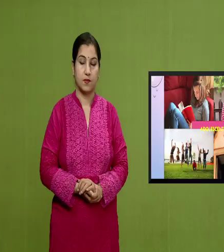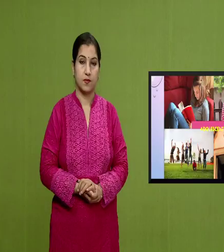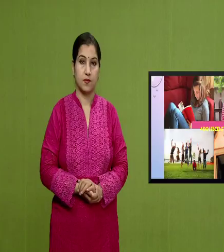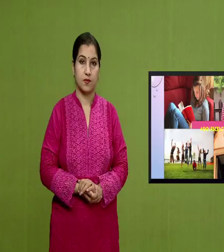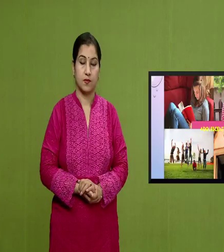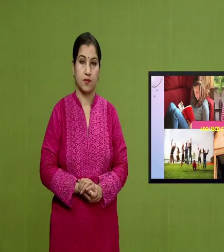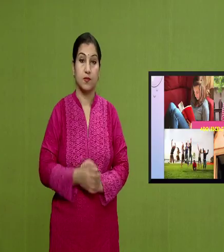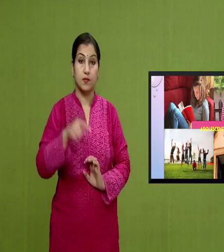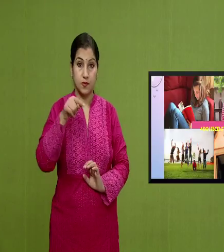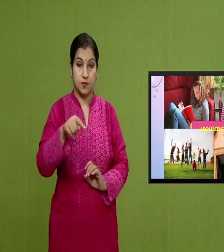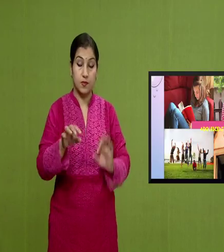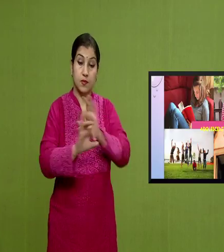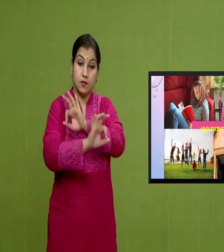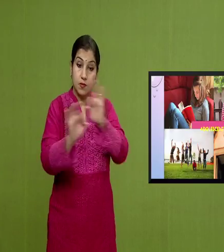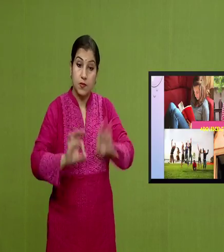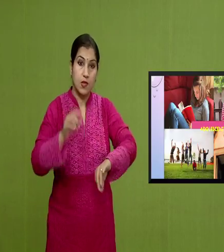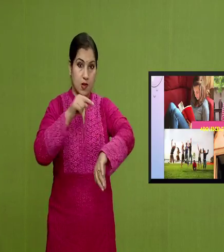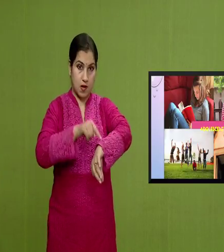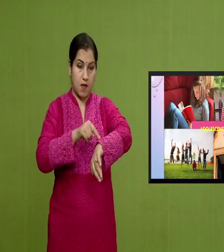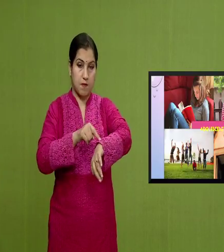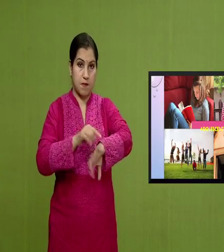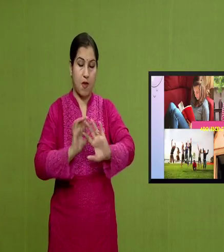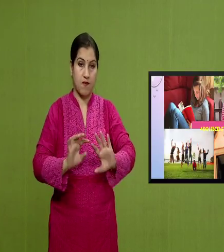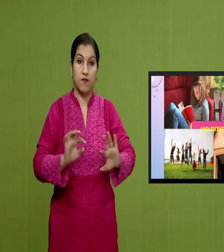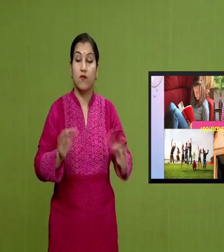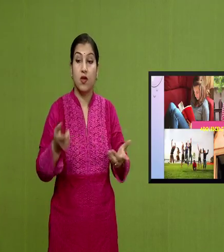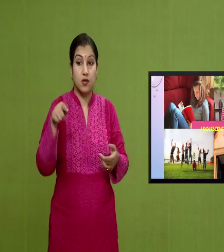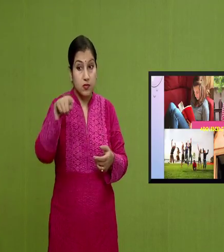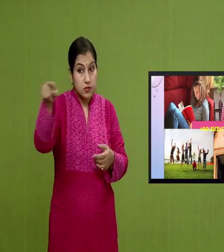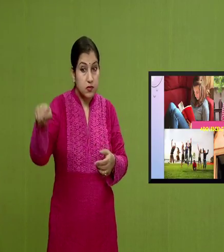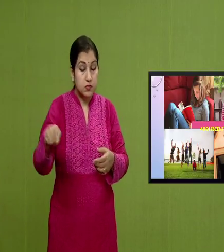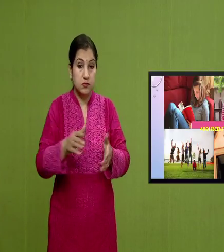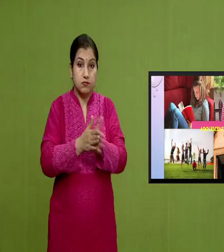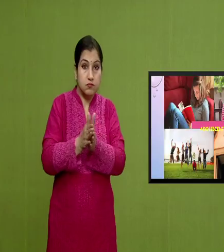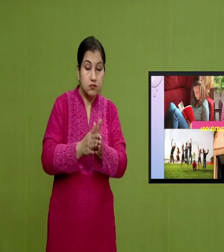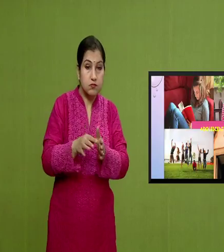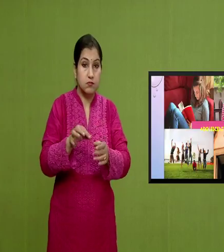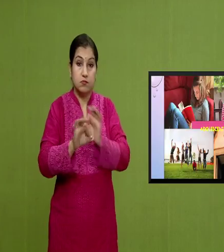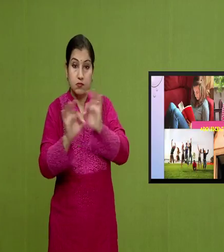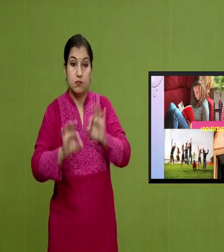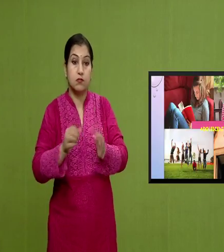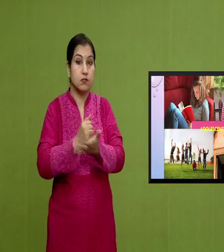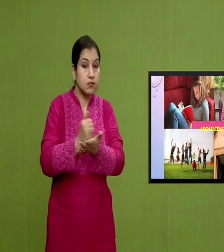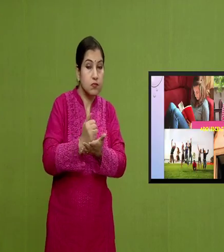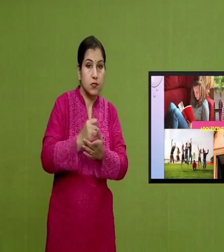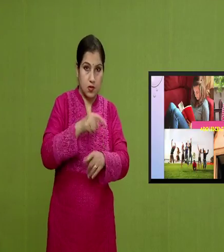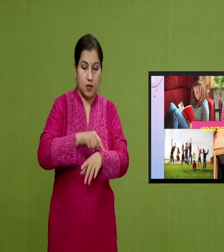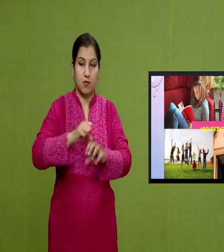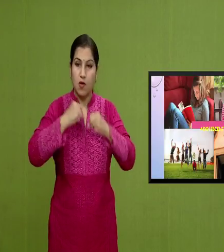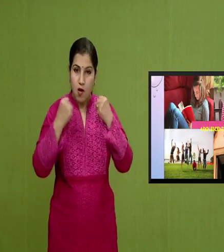It is preparation time for it, which may demand hard work and